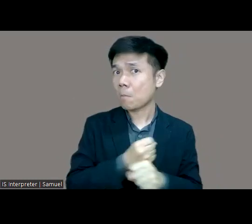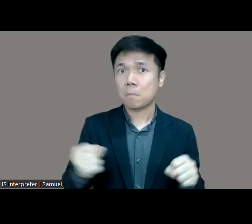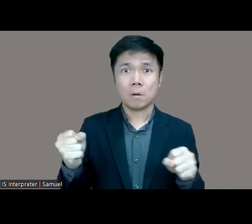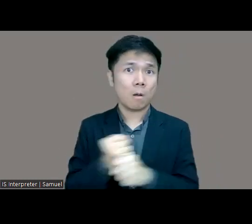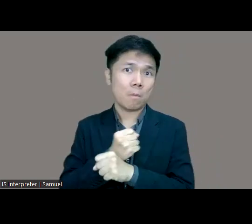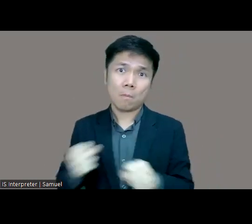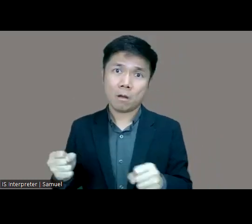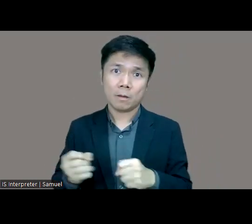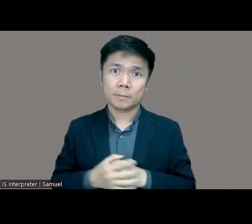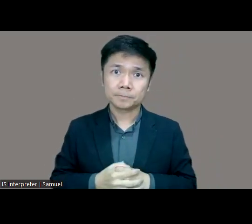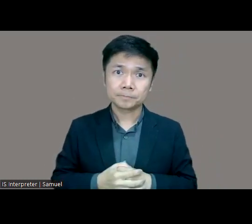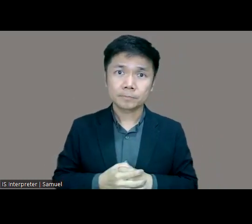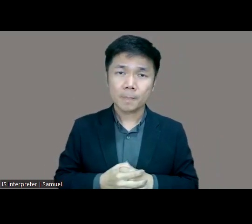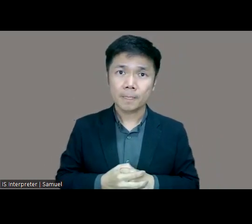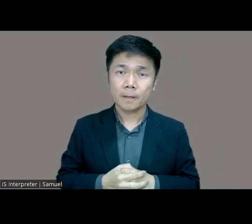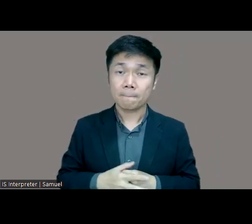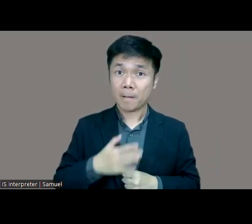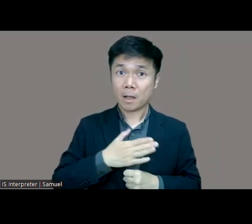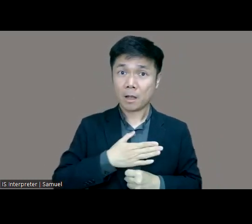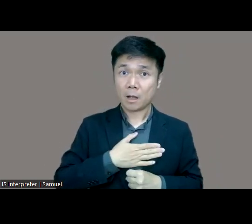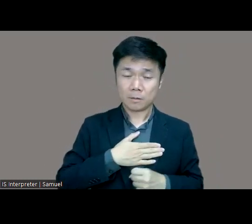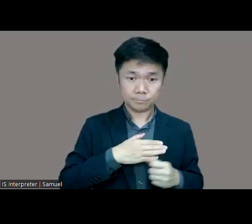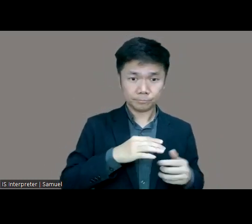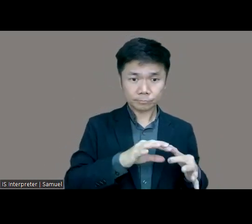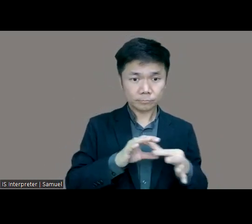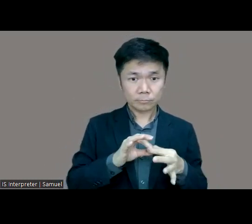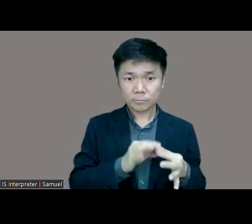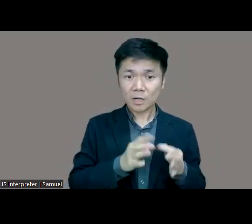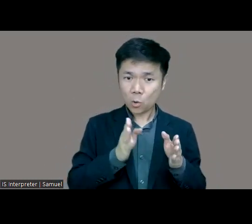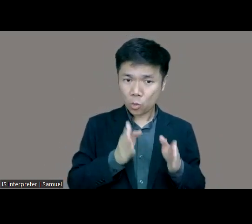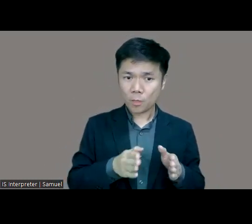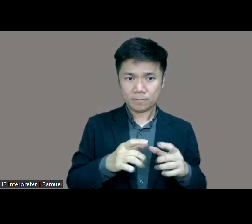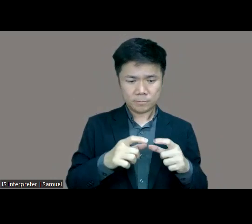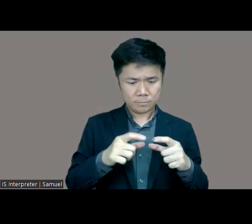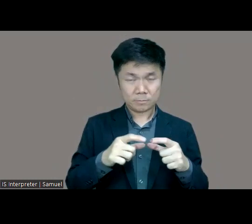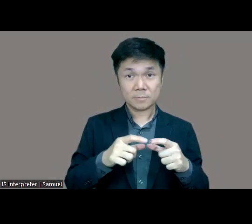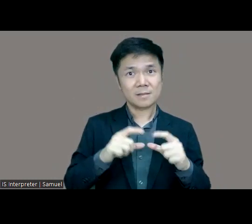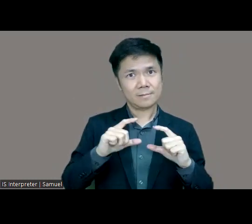we are using LINE. So it has become like,